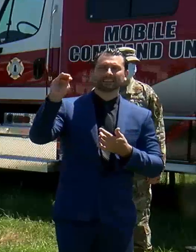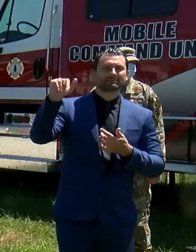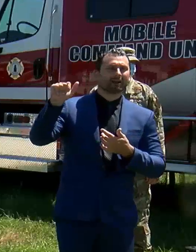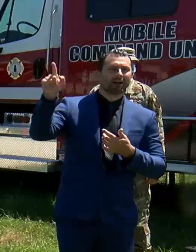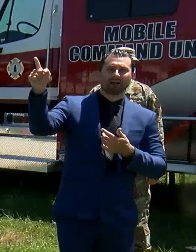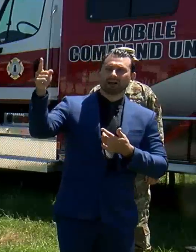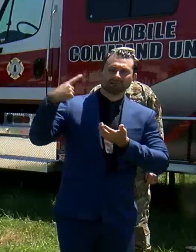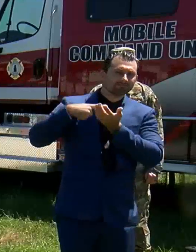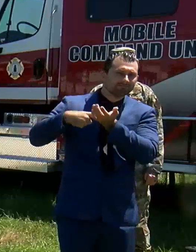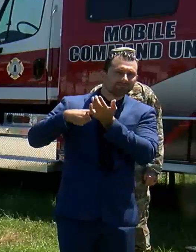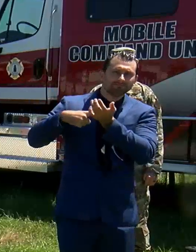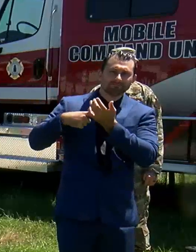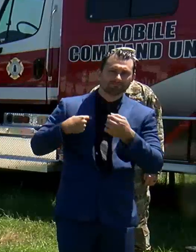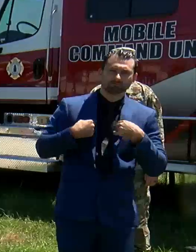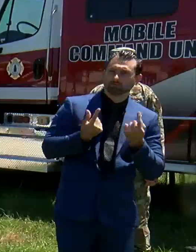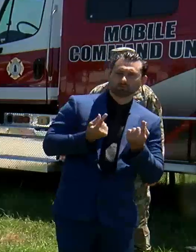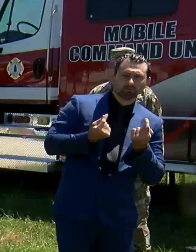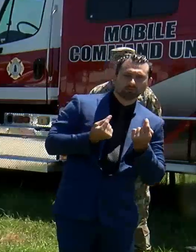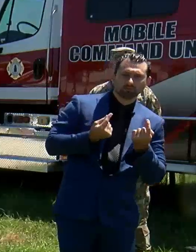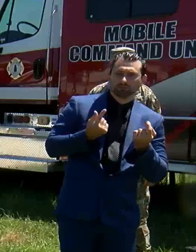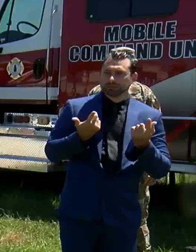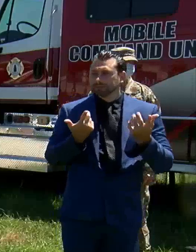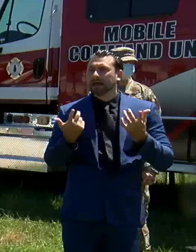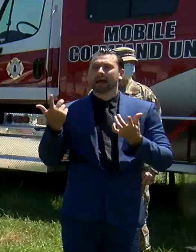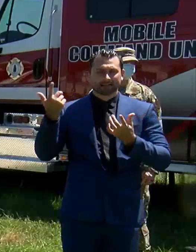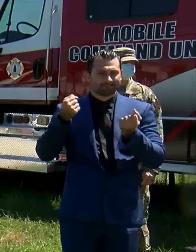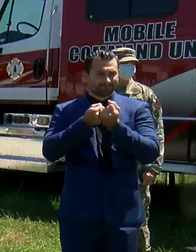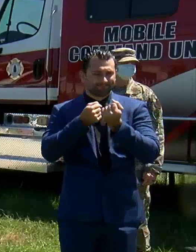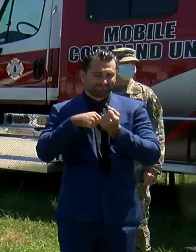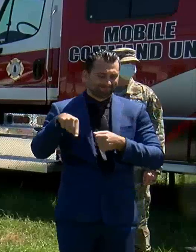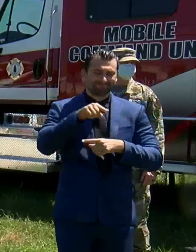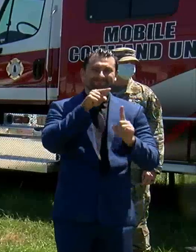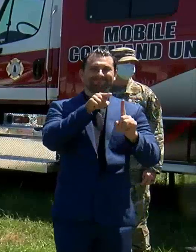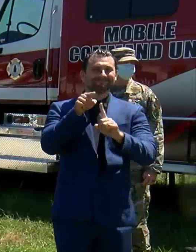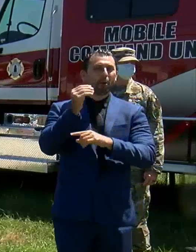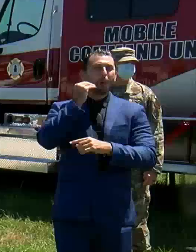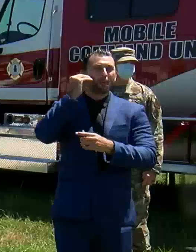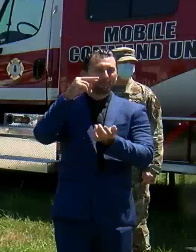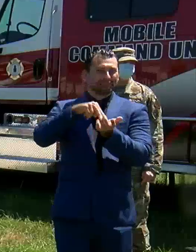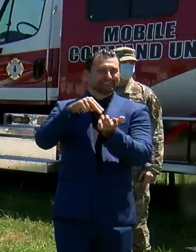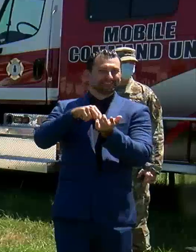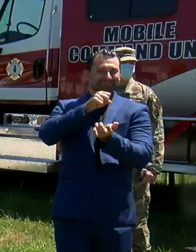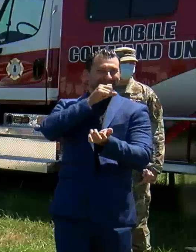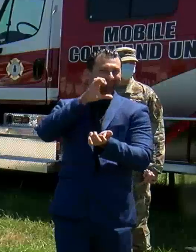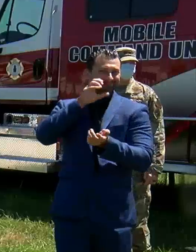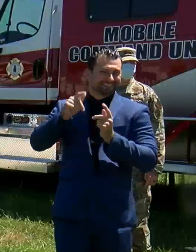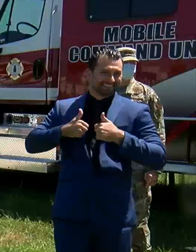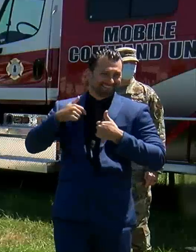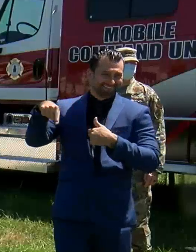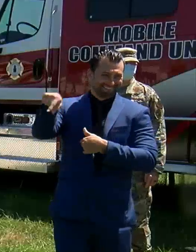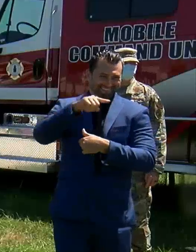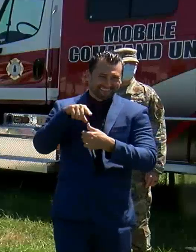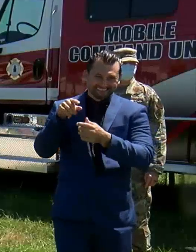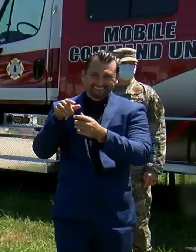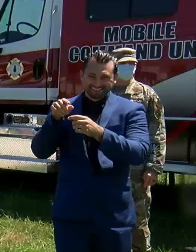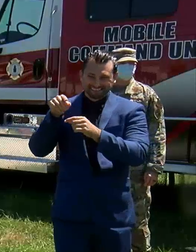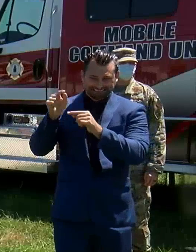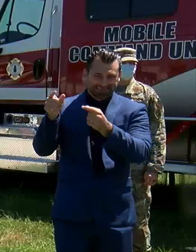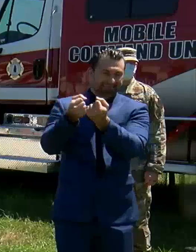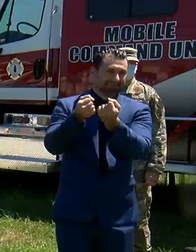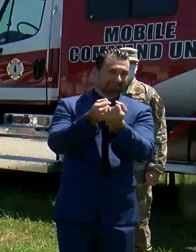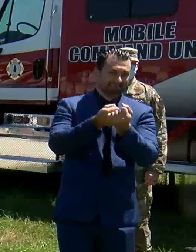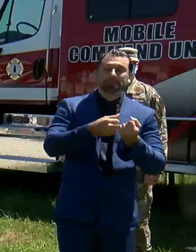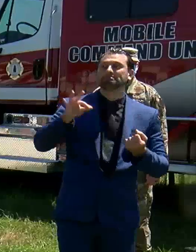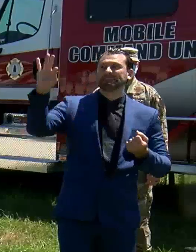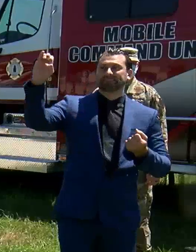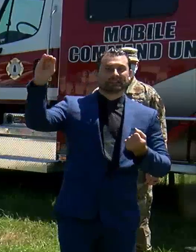care facilities. So Florida long-term care facilities are going to get what the state send. They're also going to get things that FEMA is sending. So that's going to be a pretty